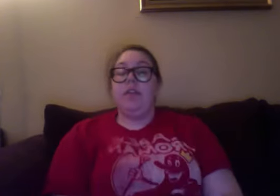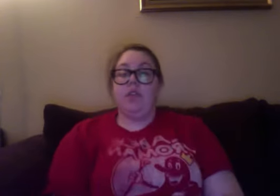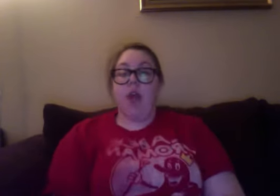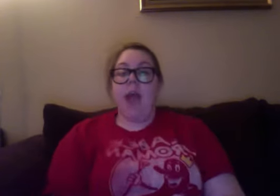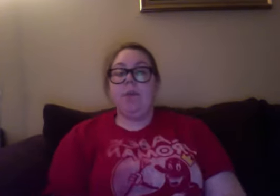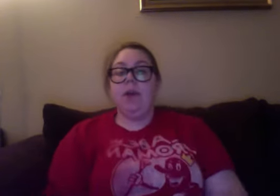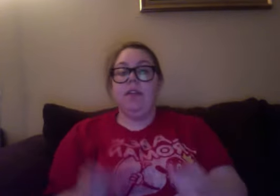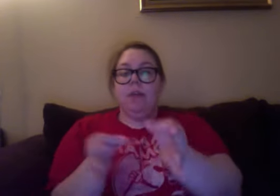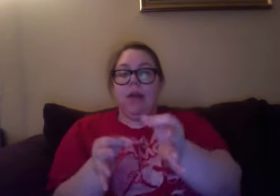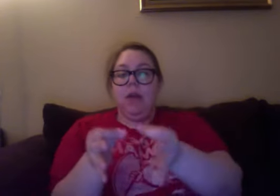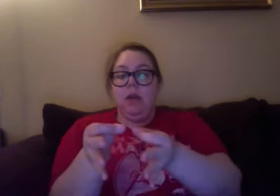describe or explain,